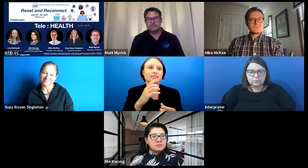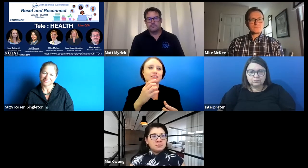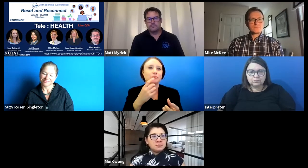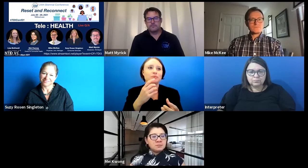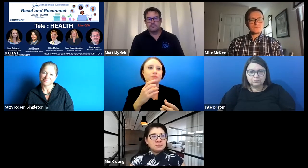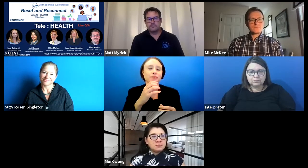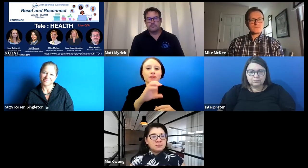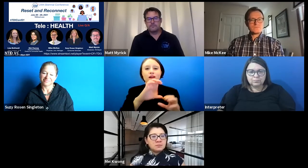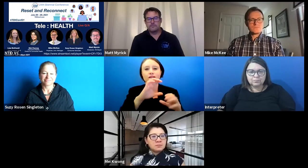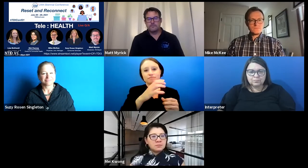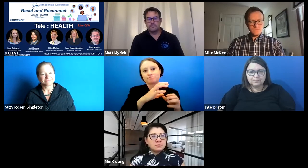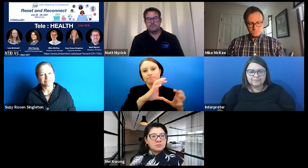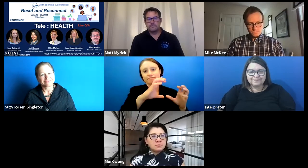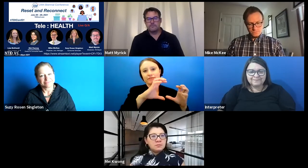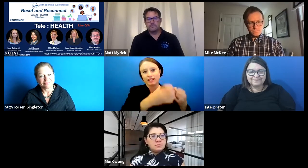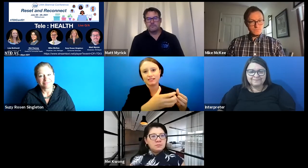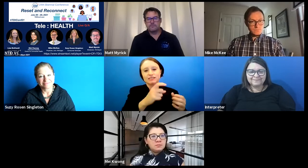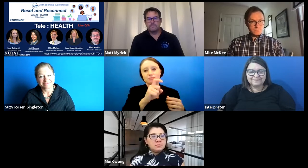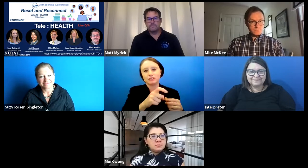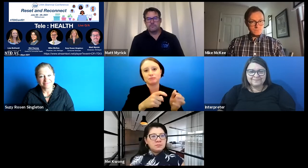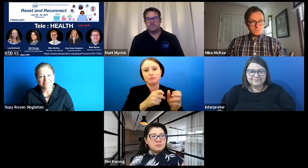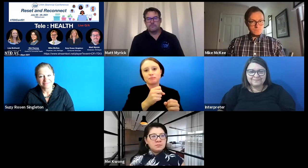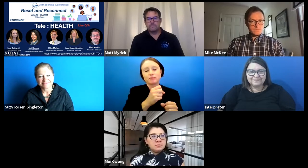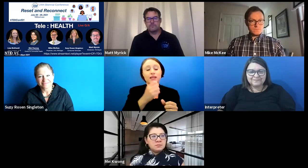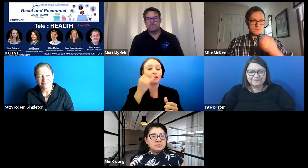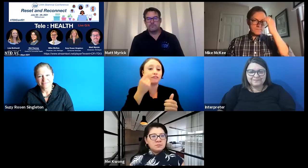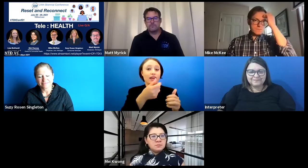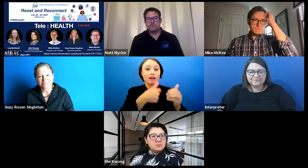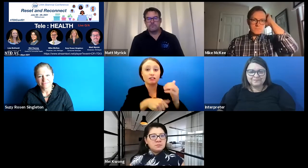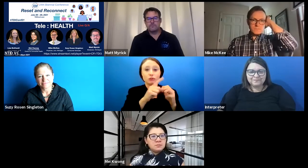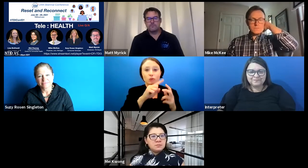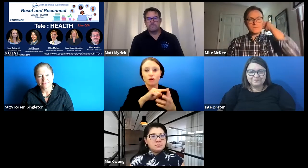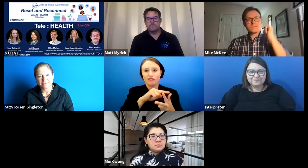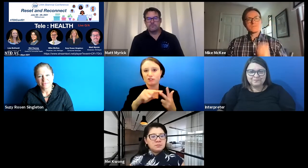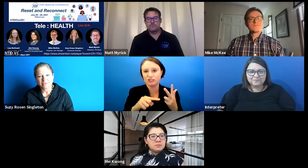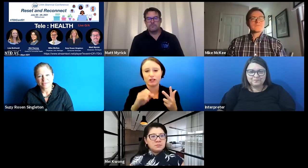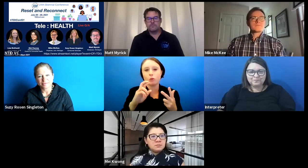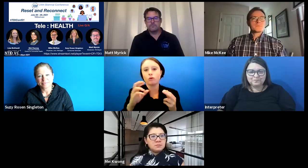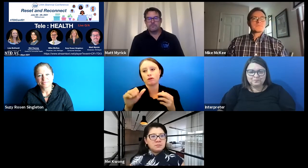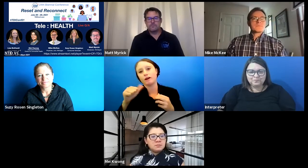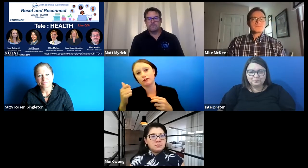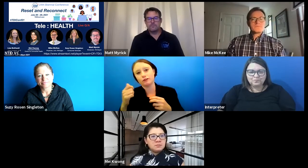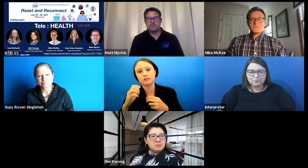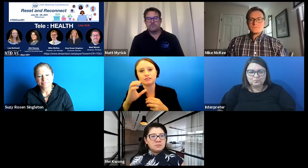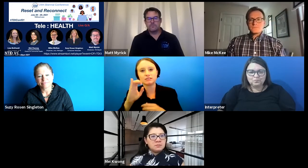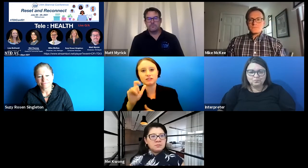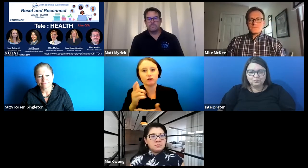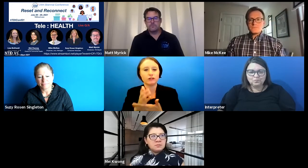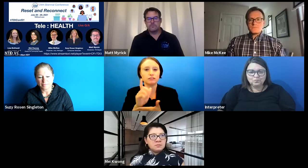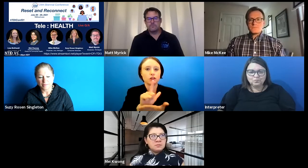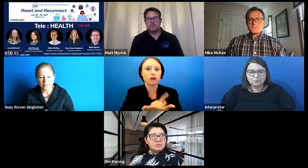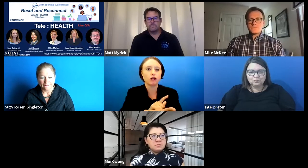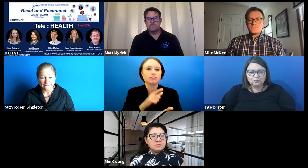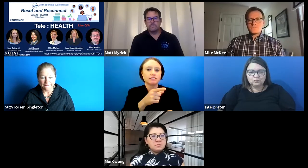So as I said before, effective communication is an entity, if they're under one of those three